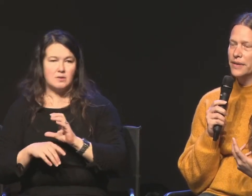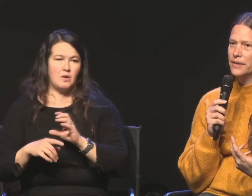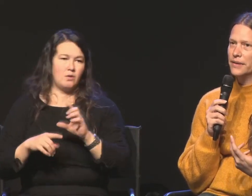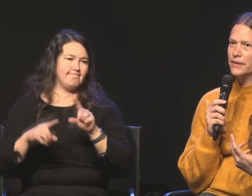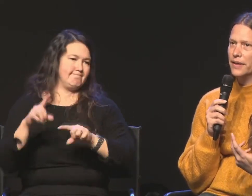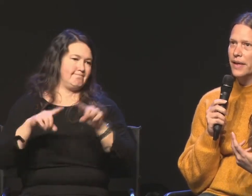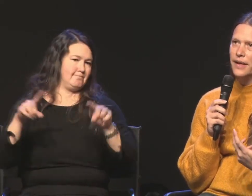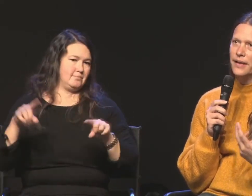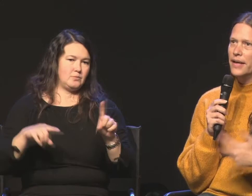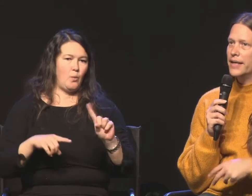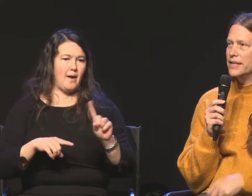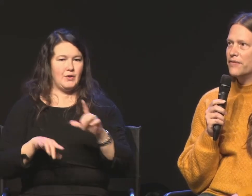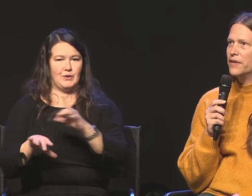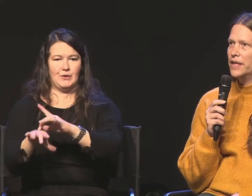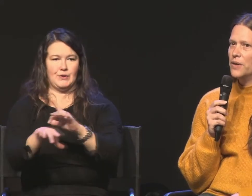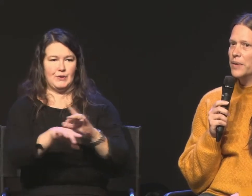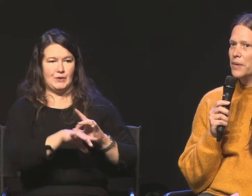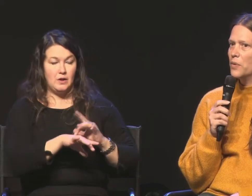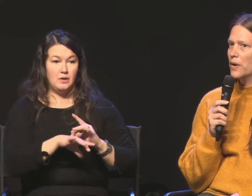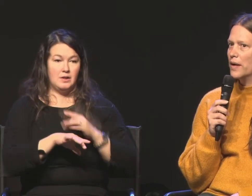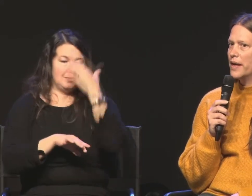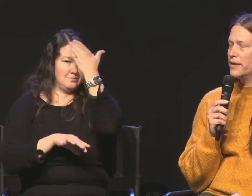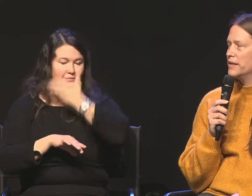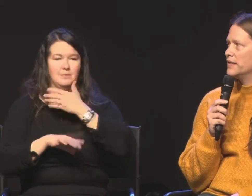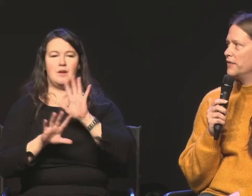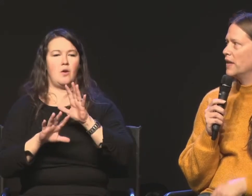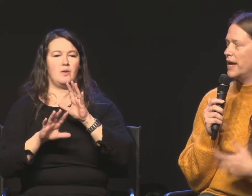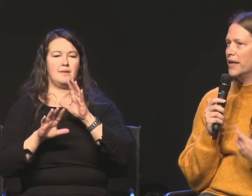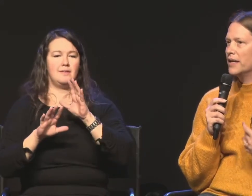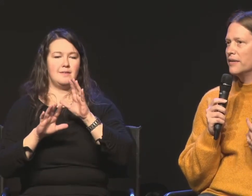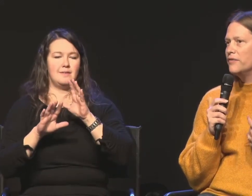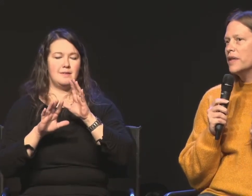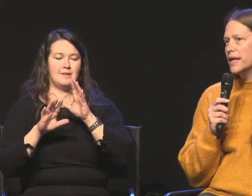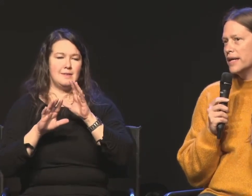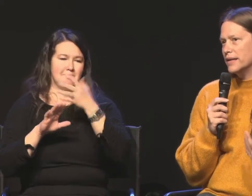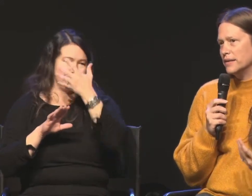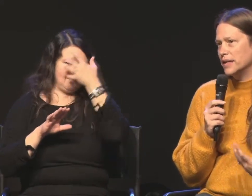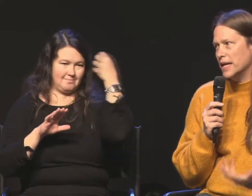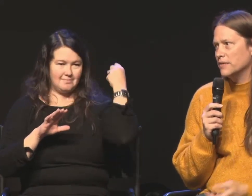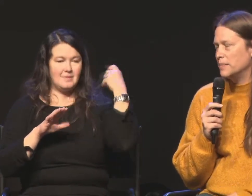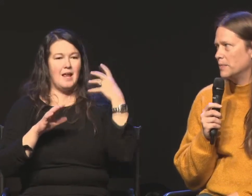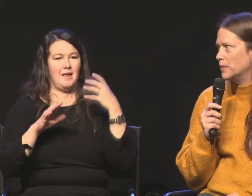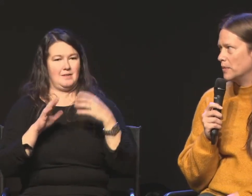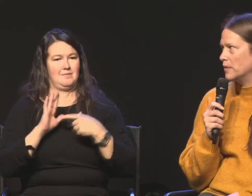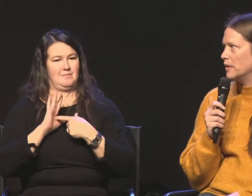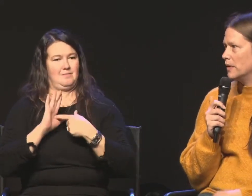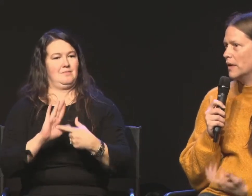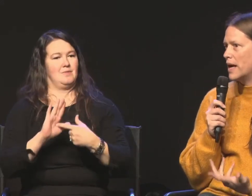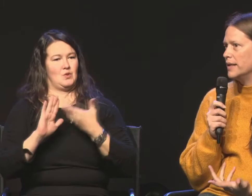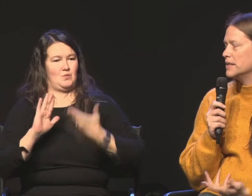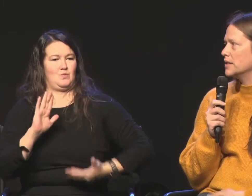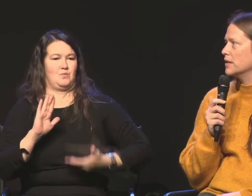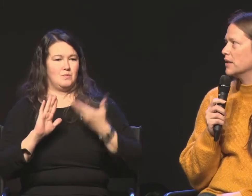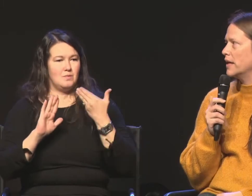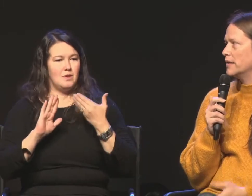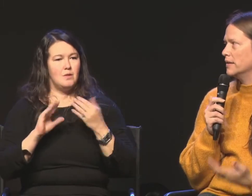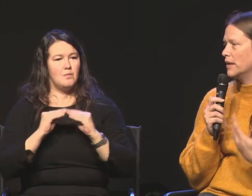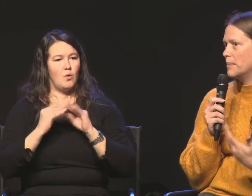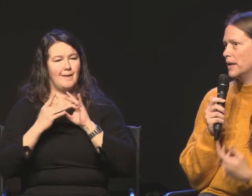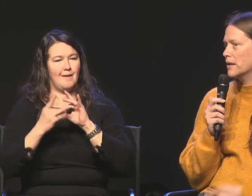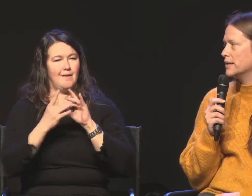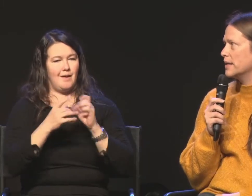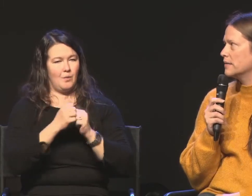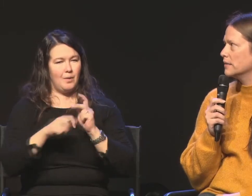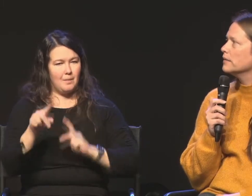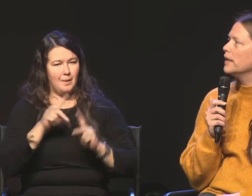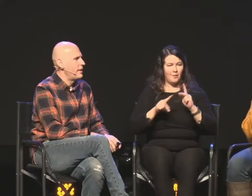can definitely open up more and feel like I can connect with people a lot easier and let